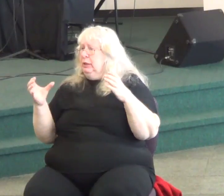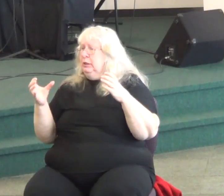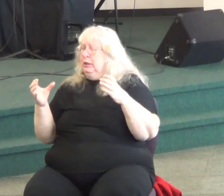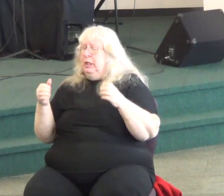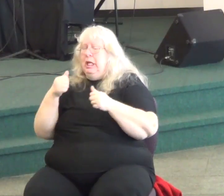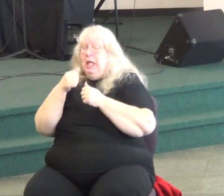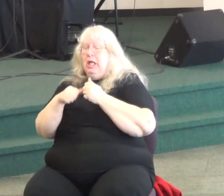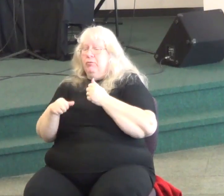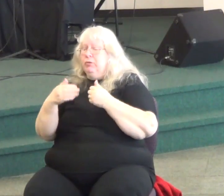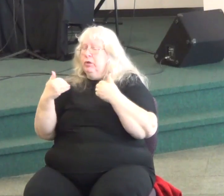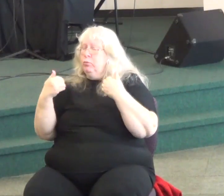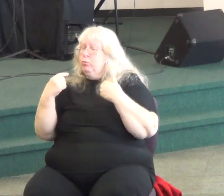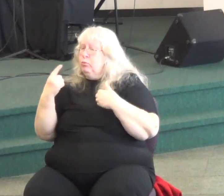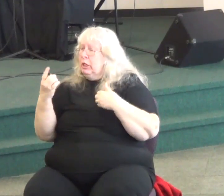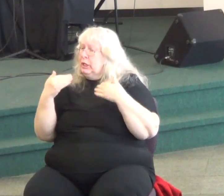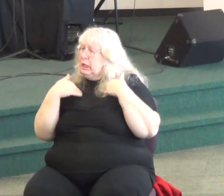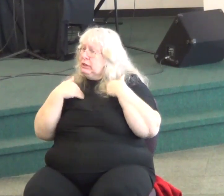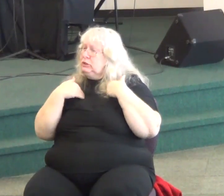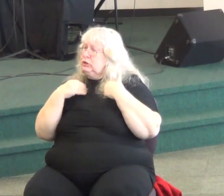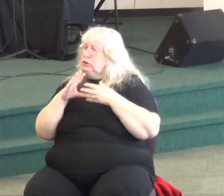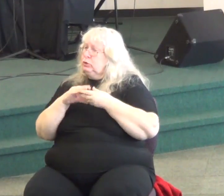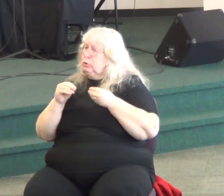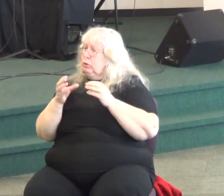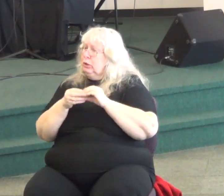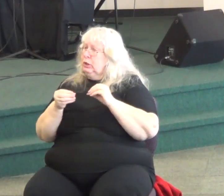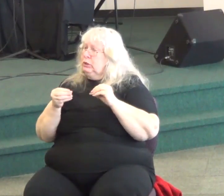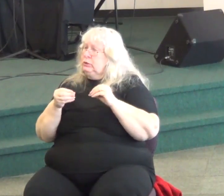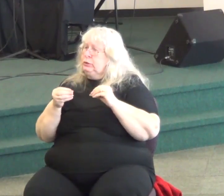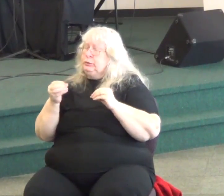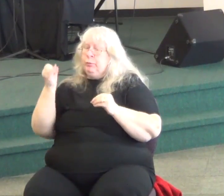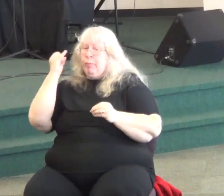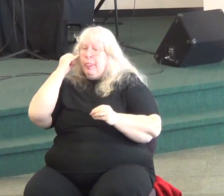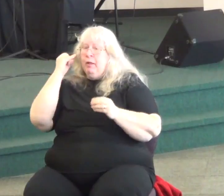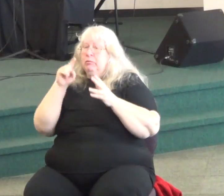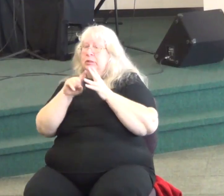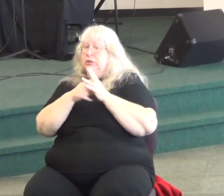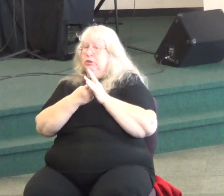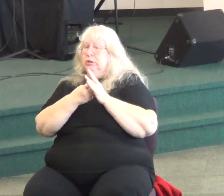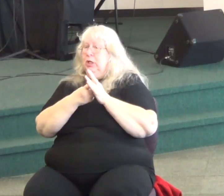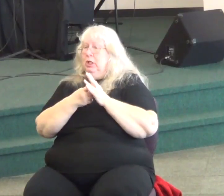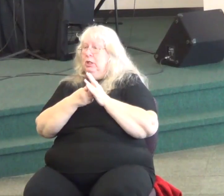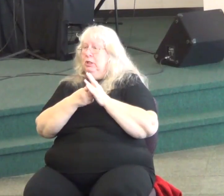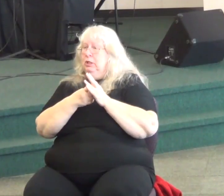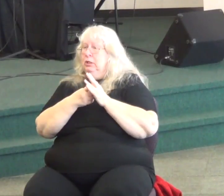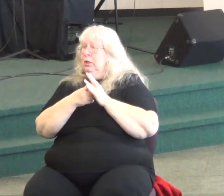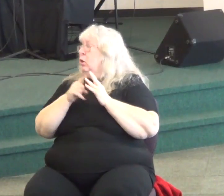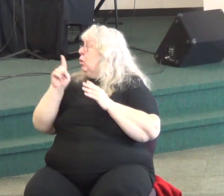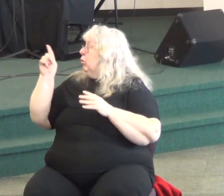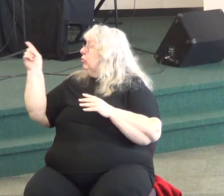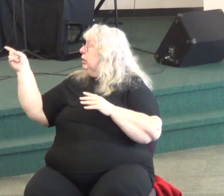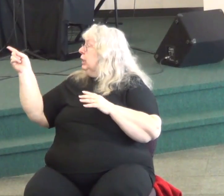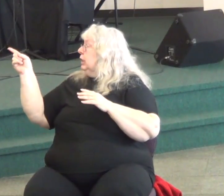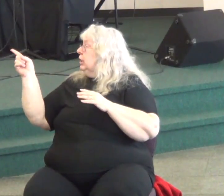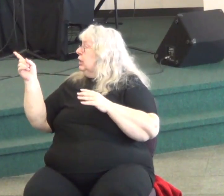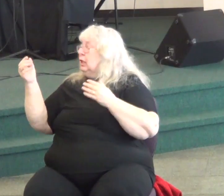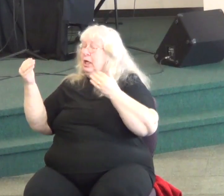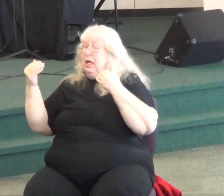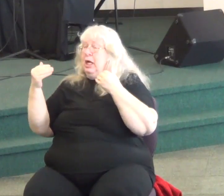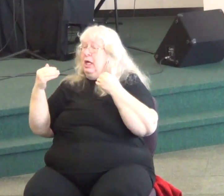we started over here with Nancy and Earl and went around the room, every one of us in this room has a story, church.